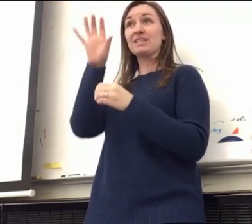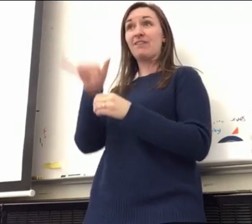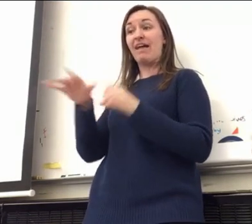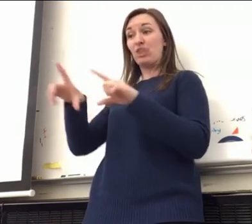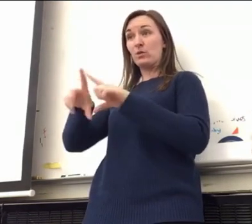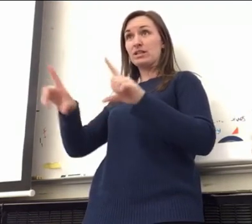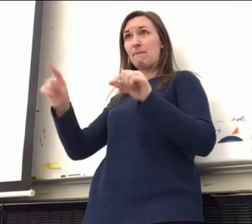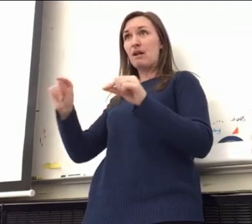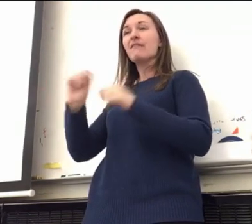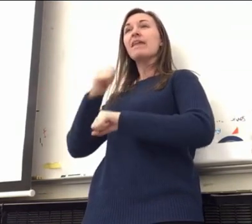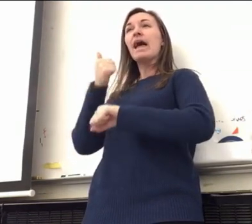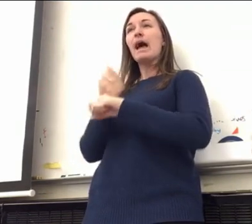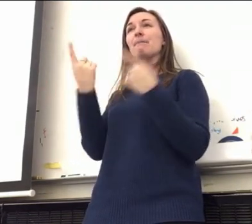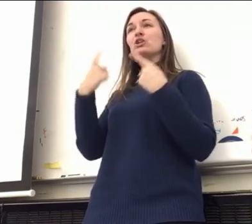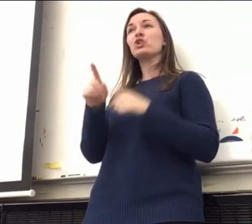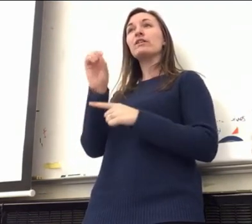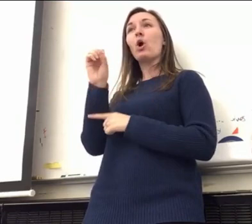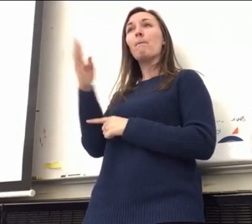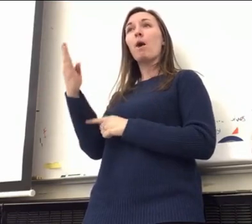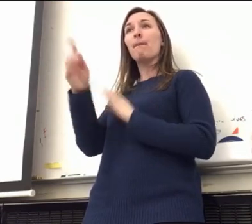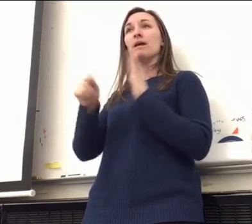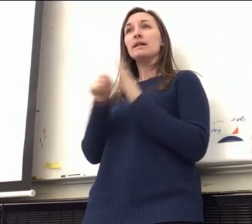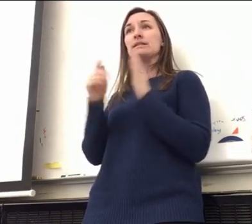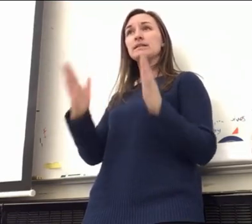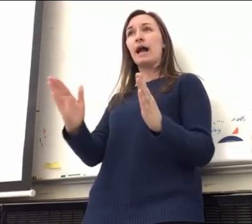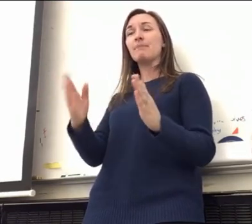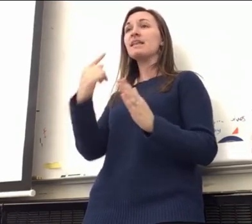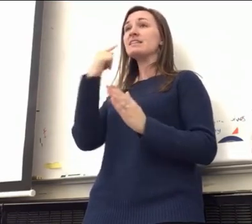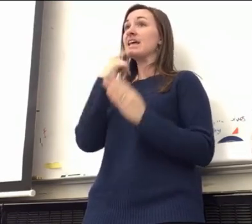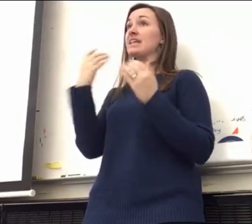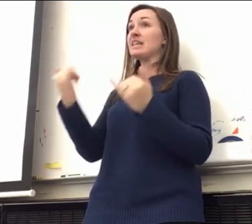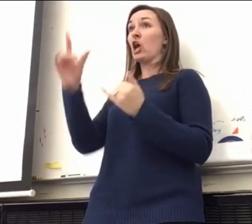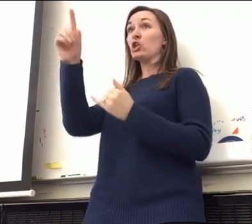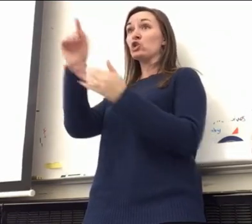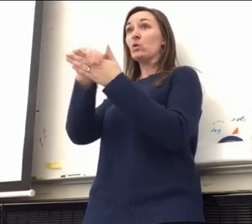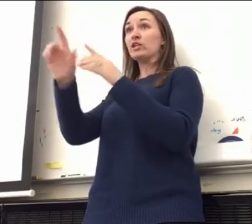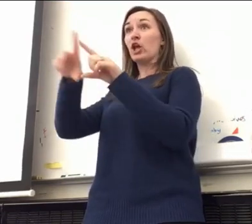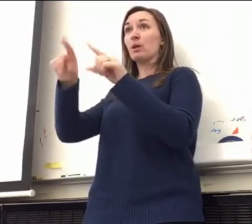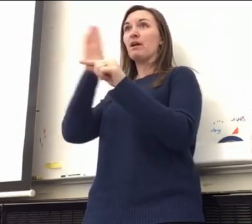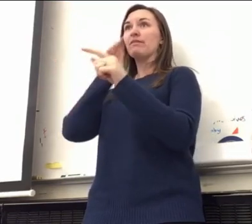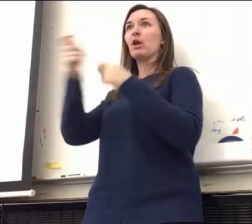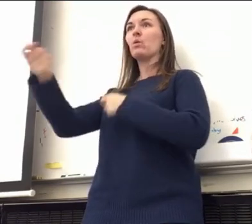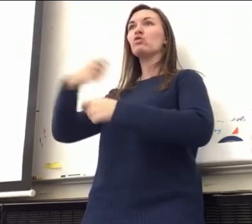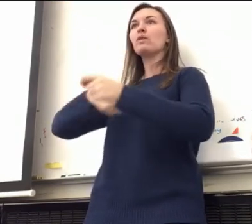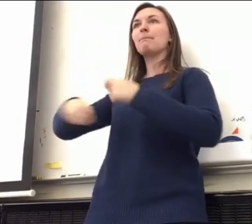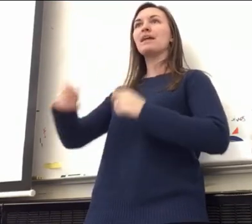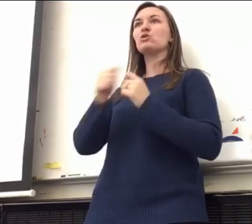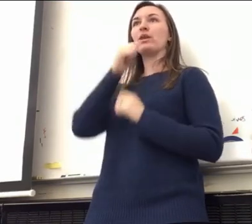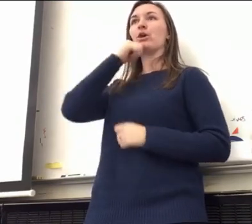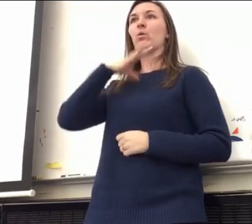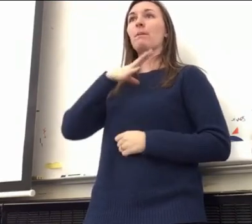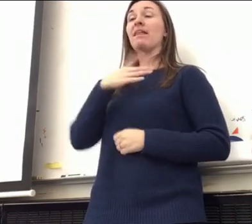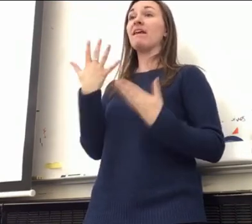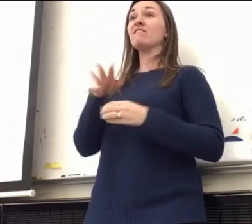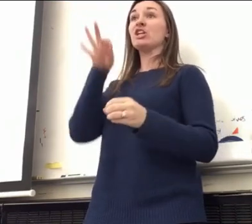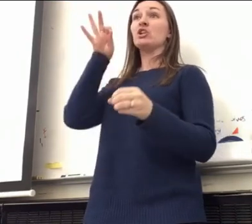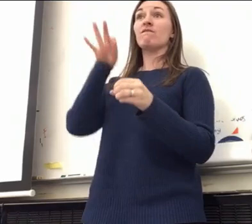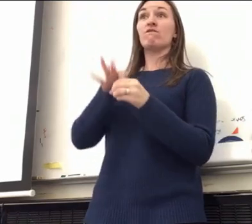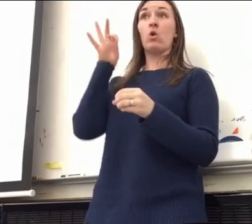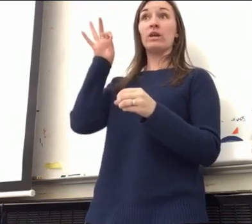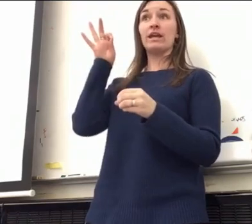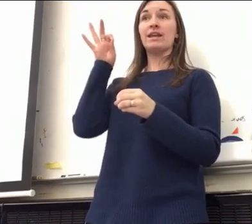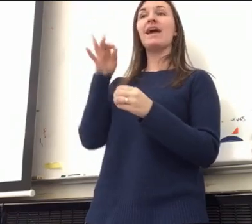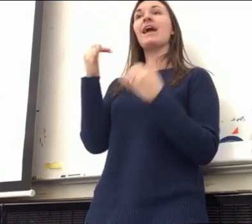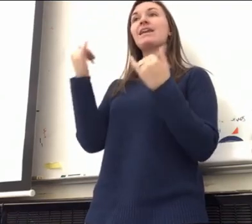enacted during the Obama era that says that now they're going to replace a $20 bill with somebody with a woman. They voted, and it came out to